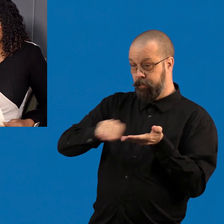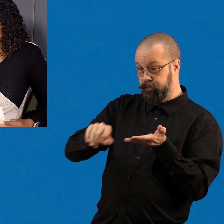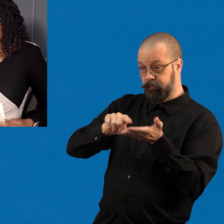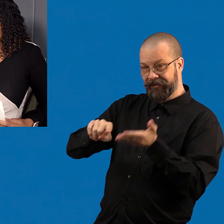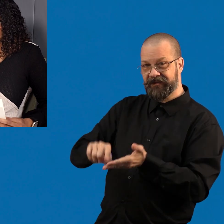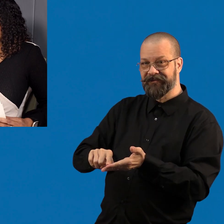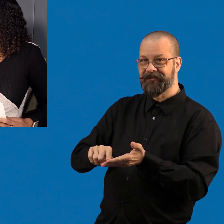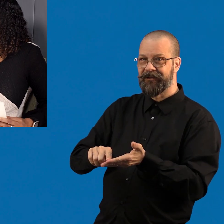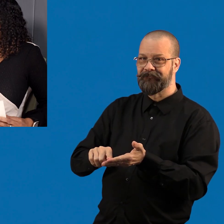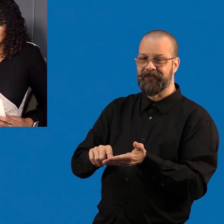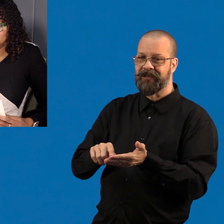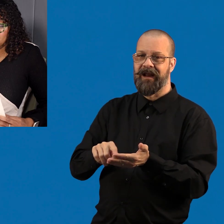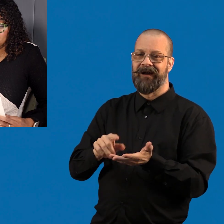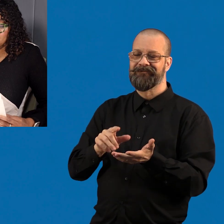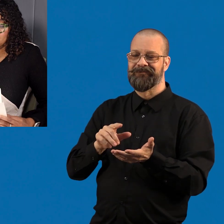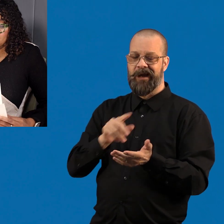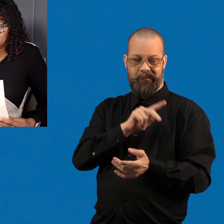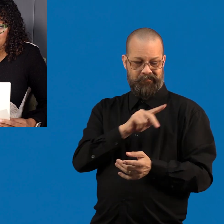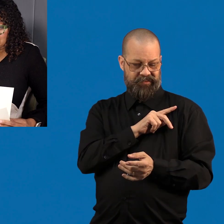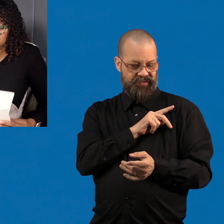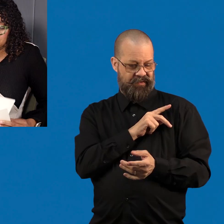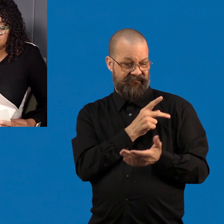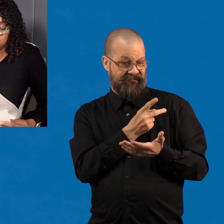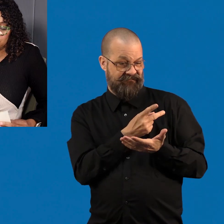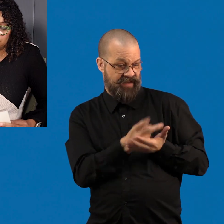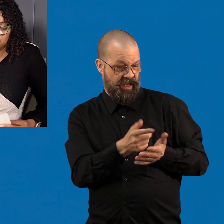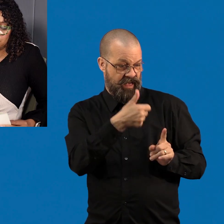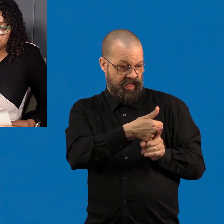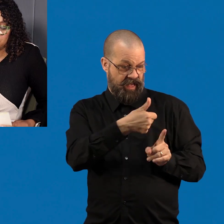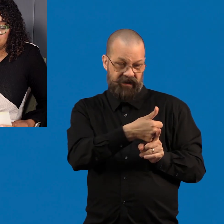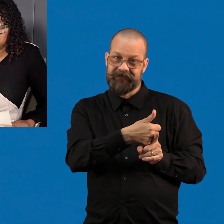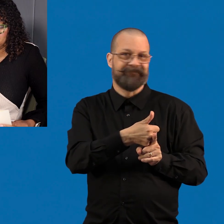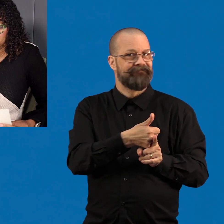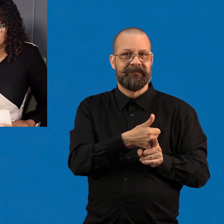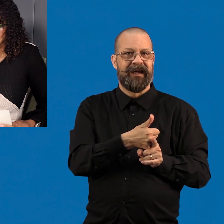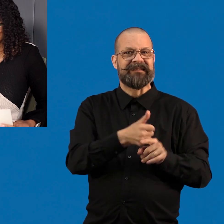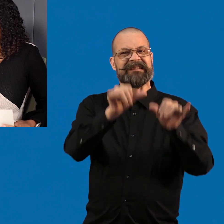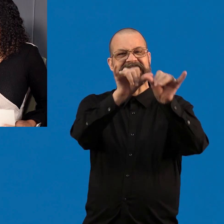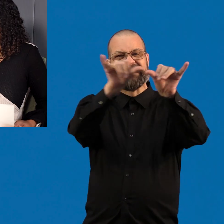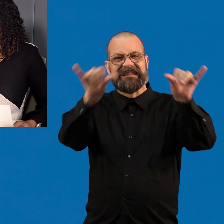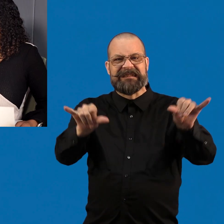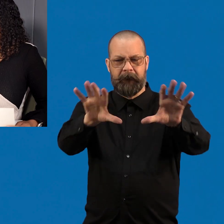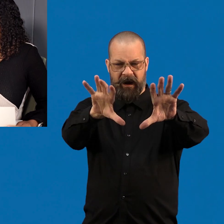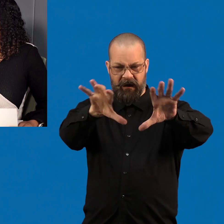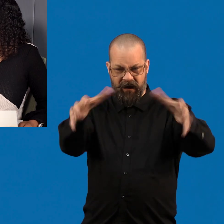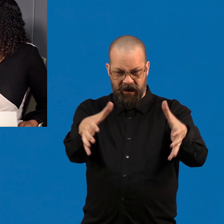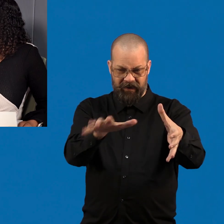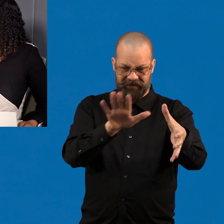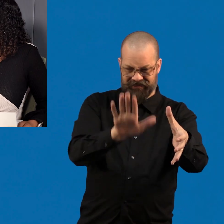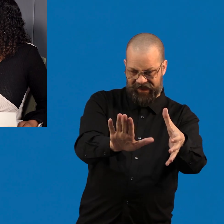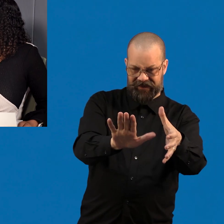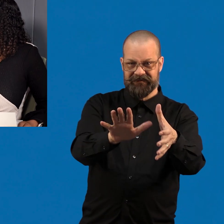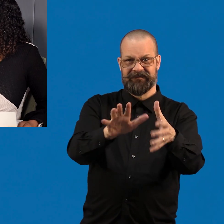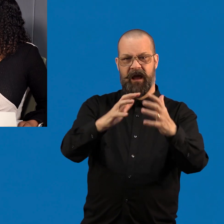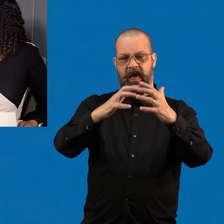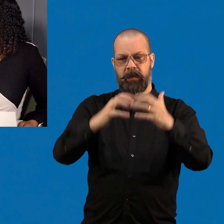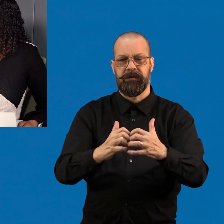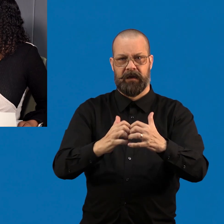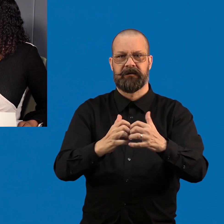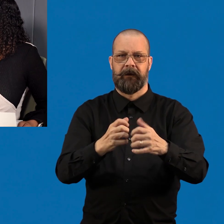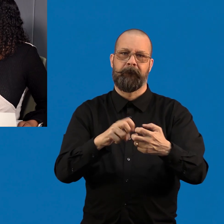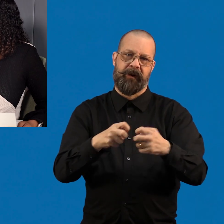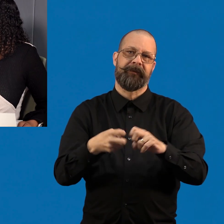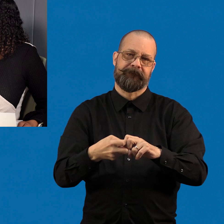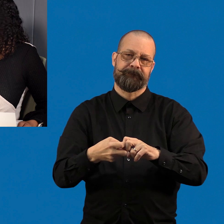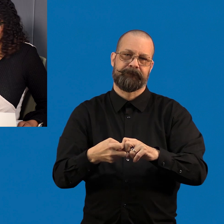Exclusion from research isn't a personal failure, it's a systemic problem. But it's important for you to know that your experiences matter,